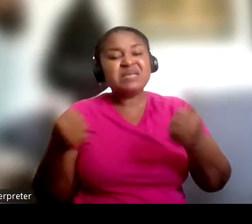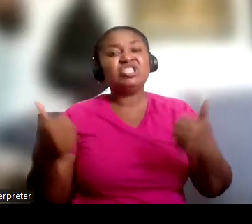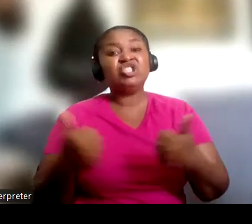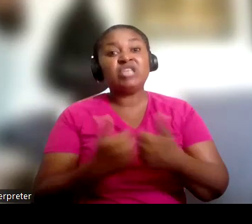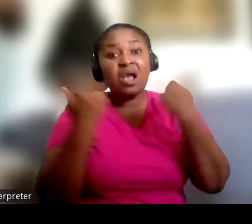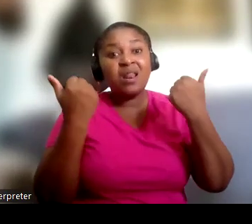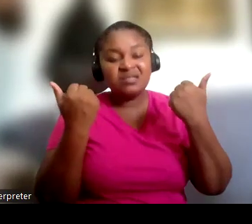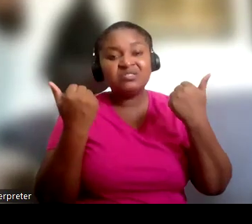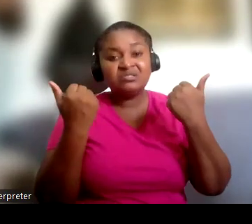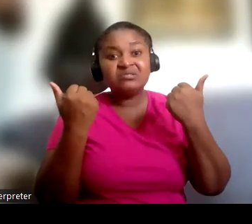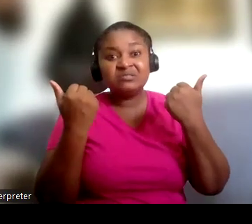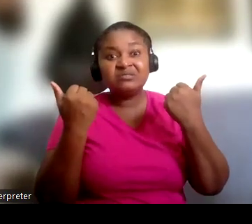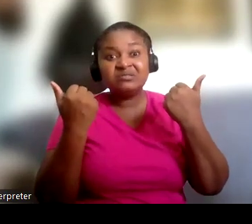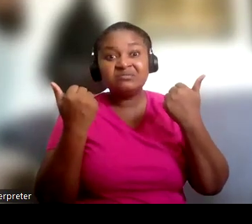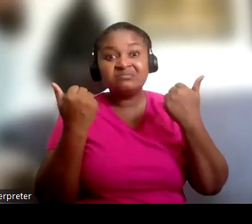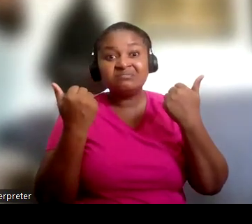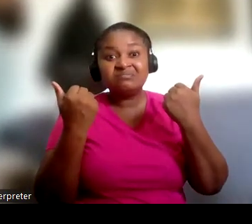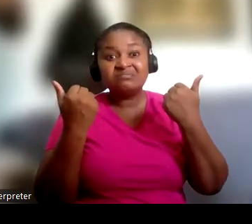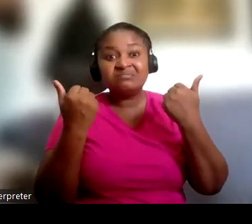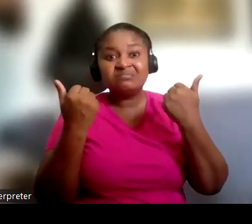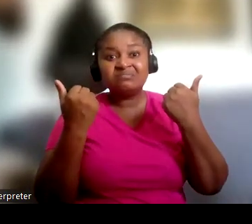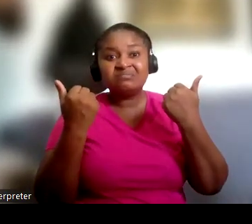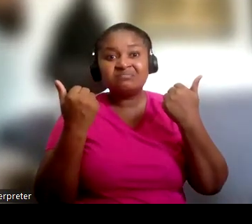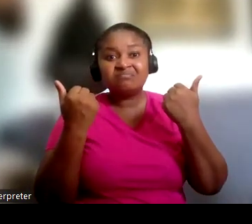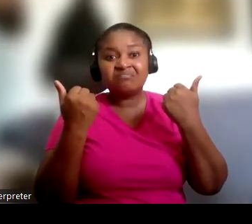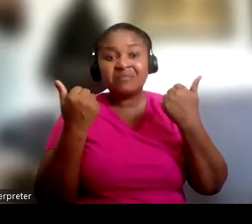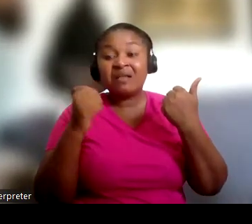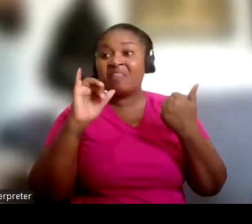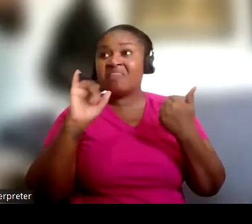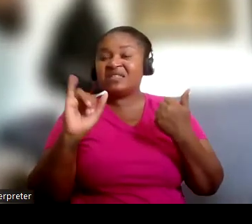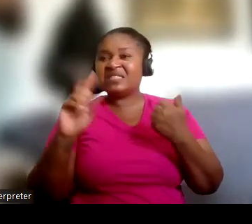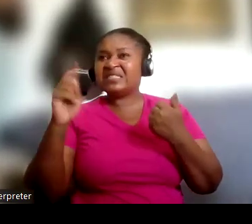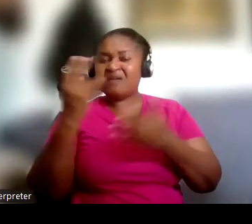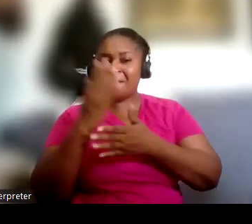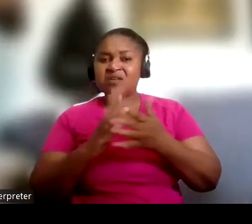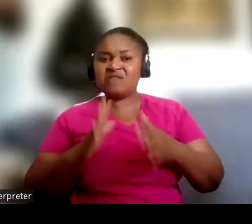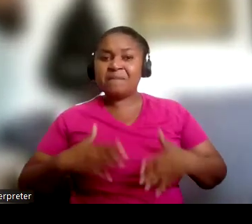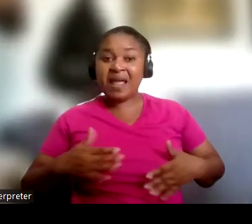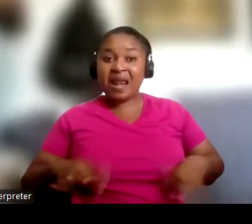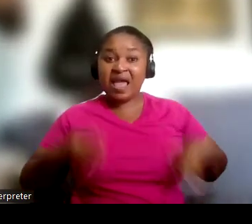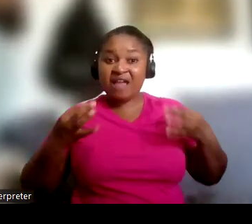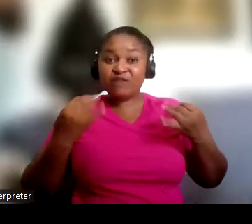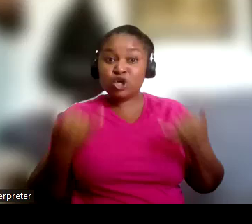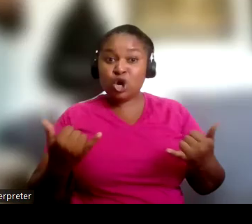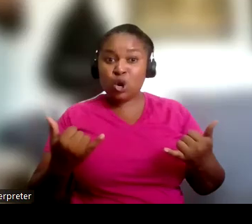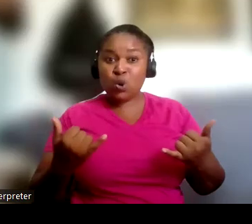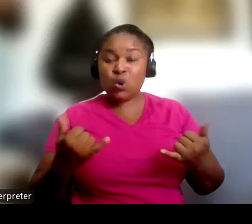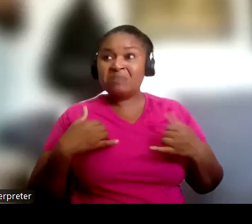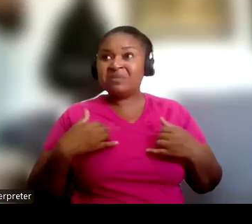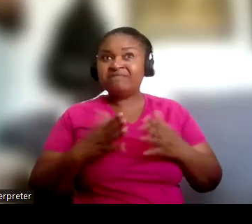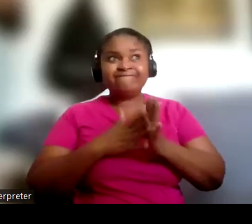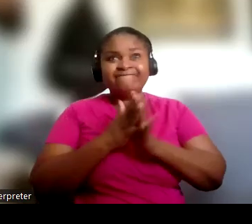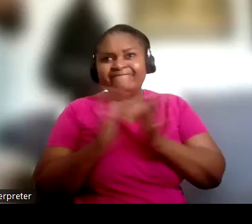I mean, that is like this second phase of my life now is in a very intense way being driven